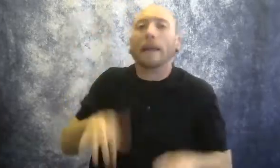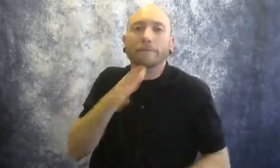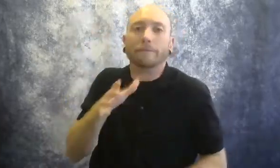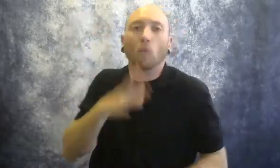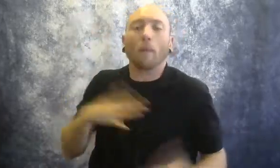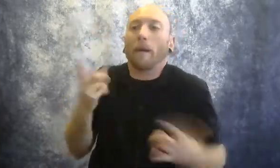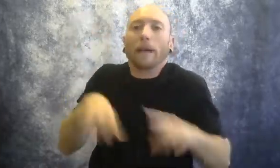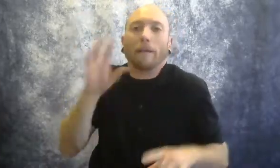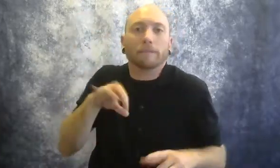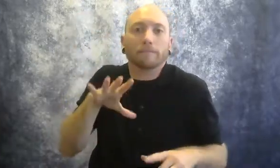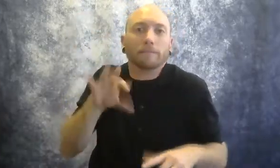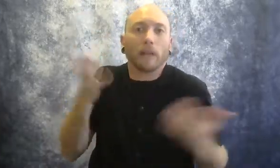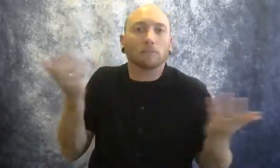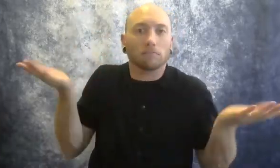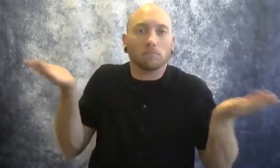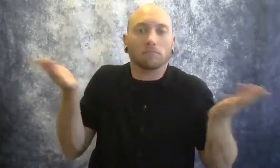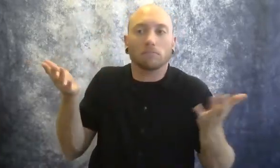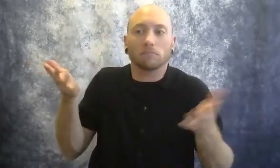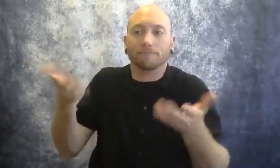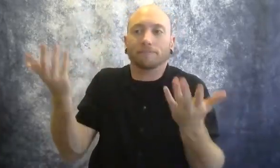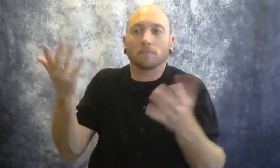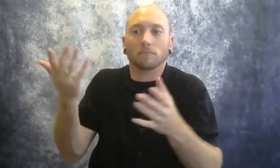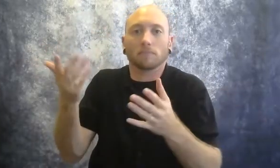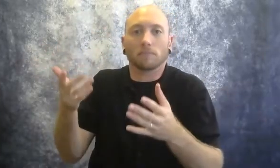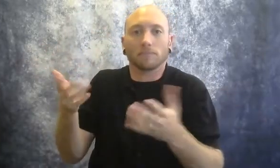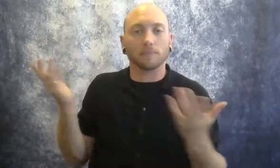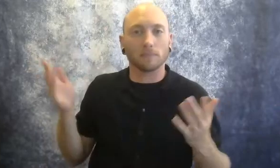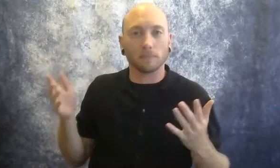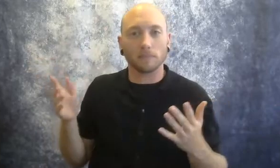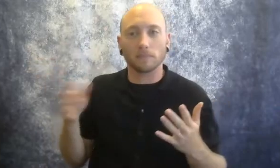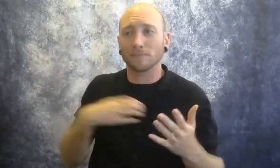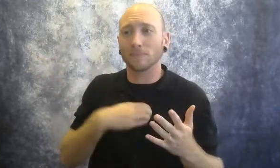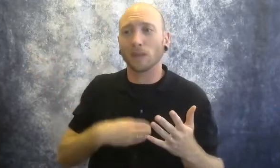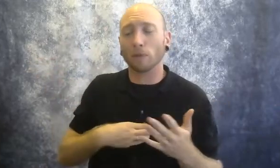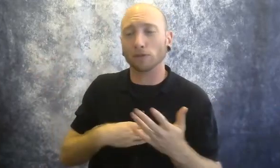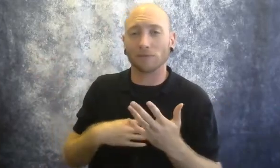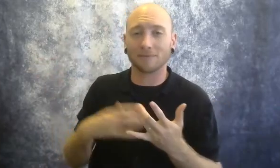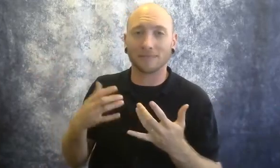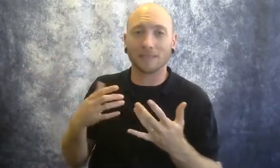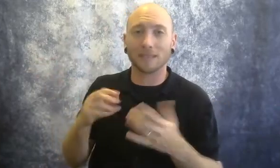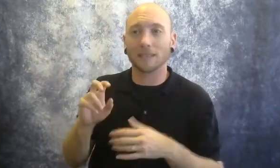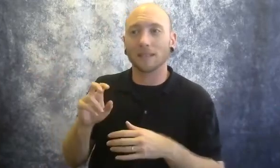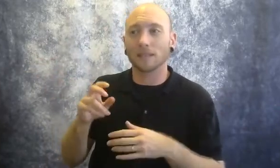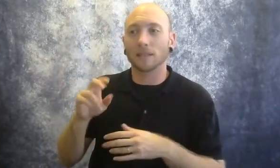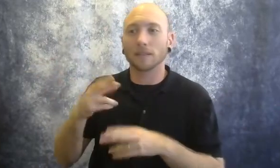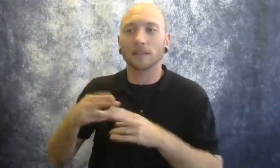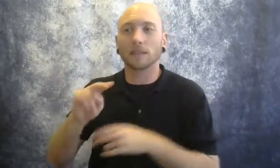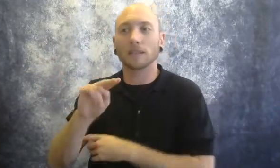way, I've tried to find her. There was no way to find Nicole. I wish you were on the